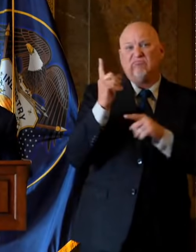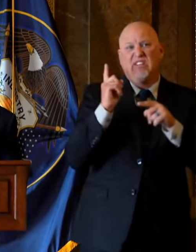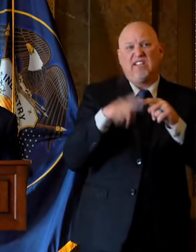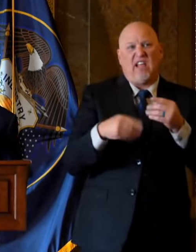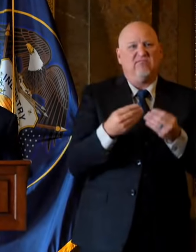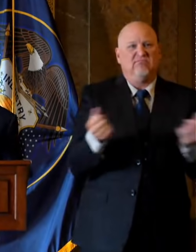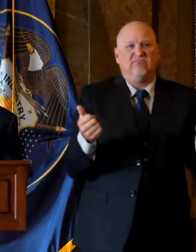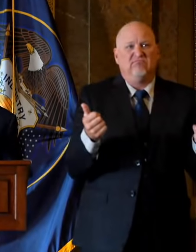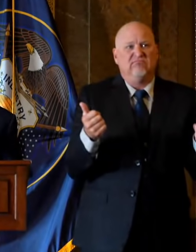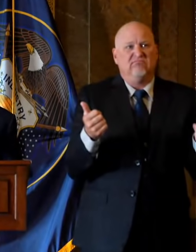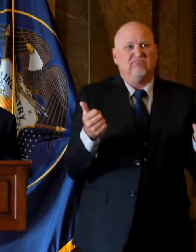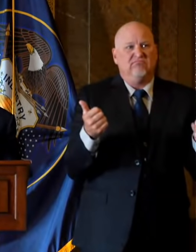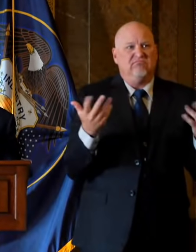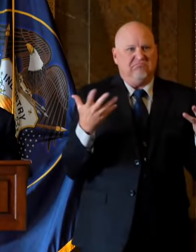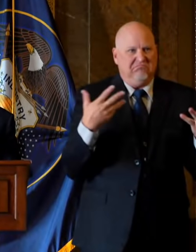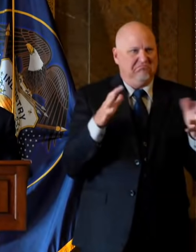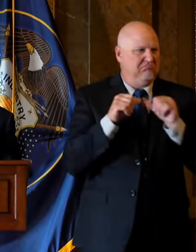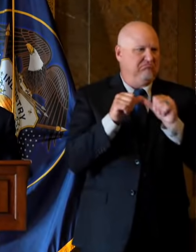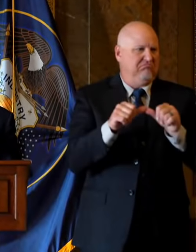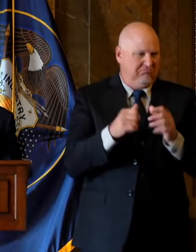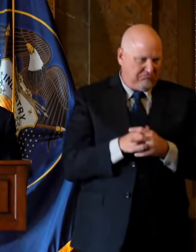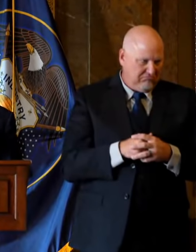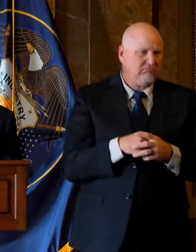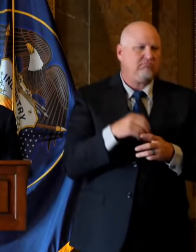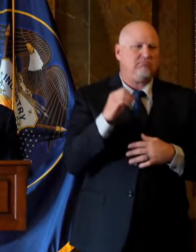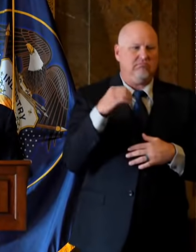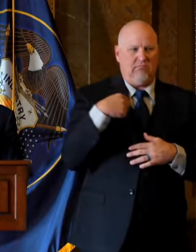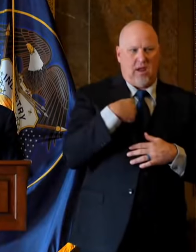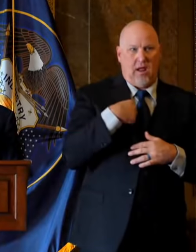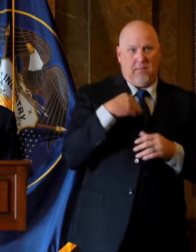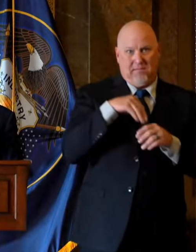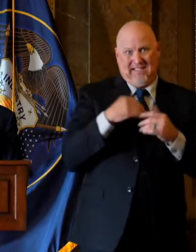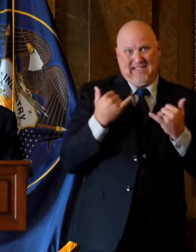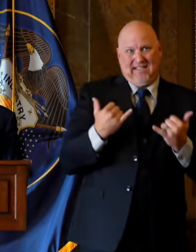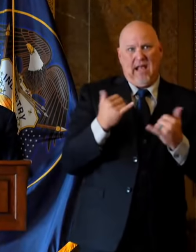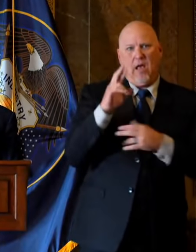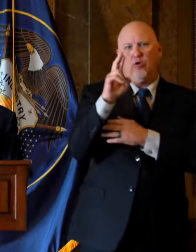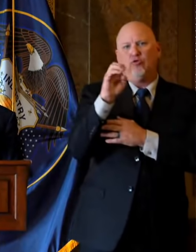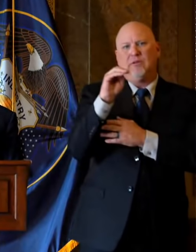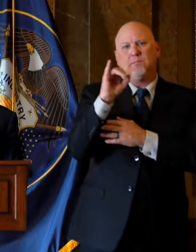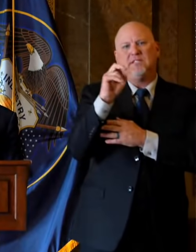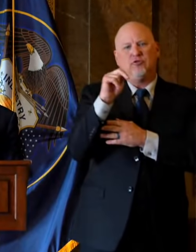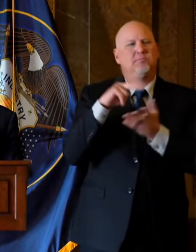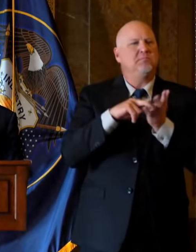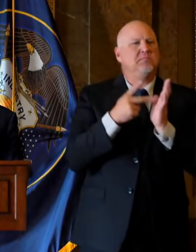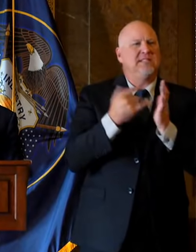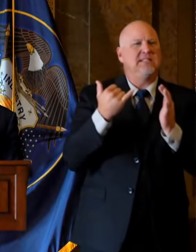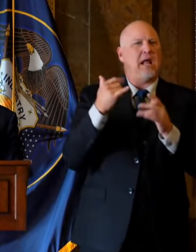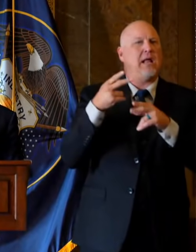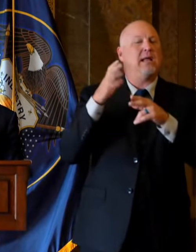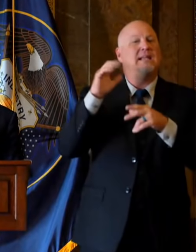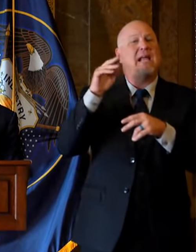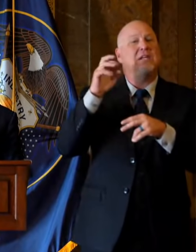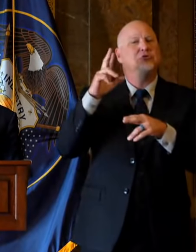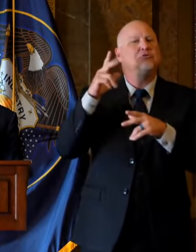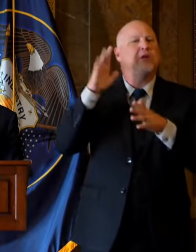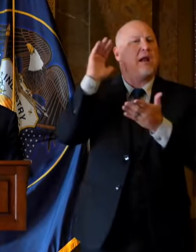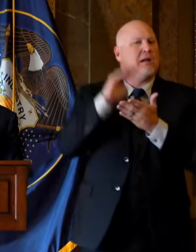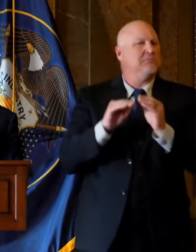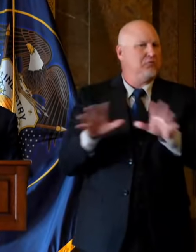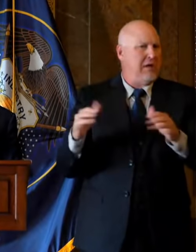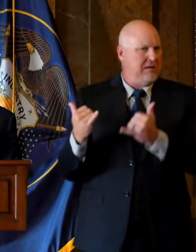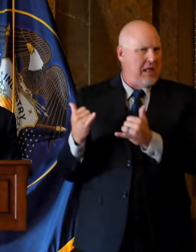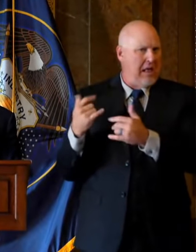experimental therapy called CAR T therapy. And I'm in remission right now. But I'm also profoundly immunodeficient. I'm here today.